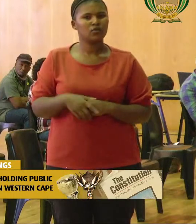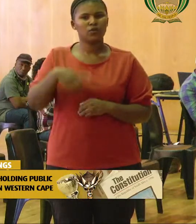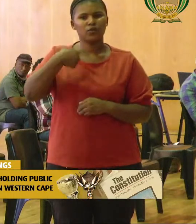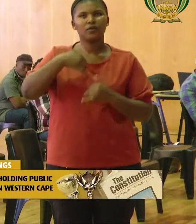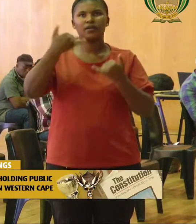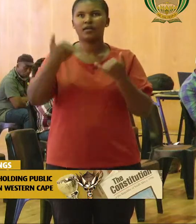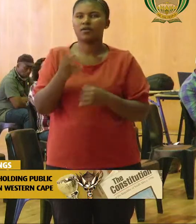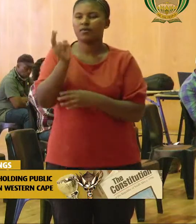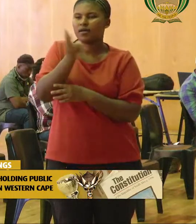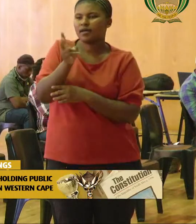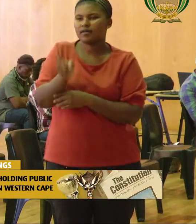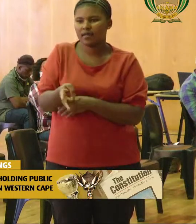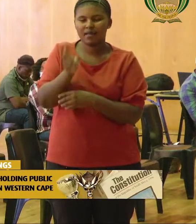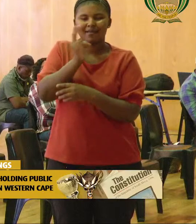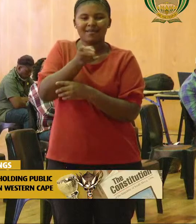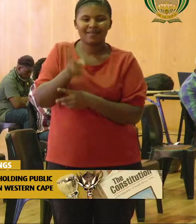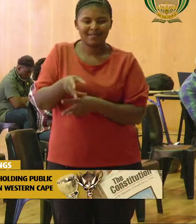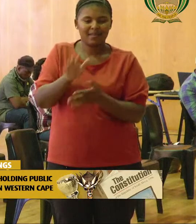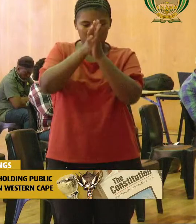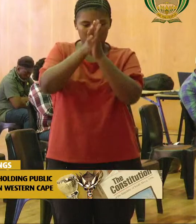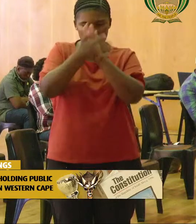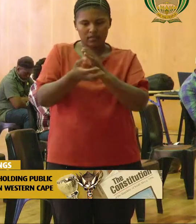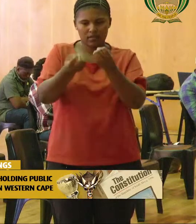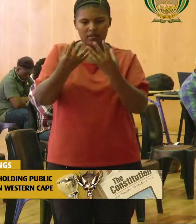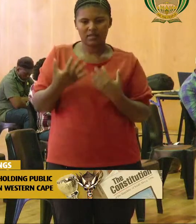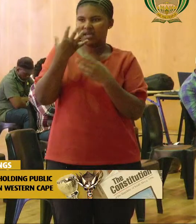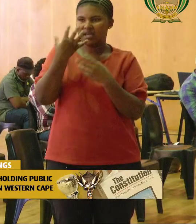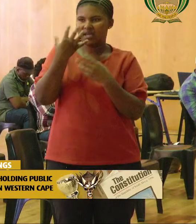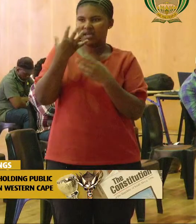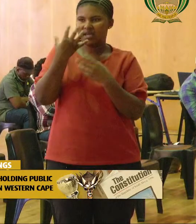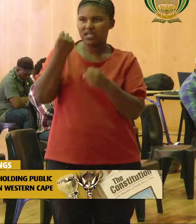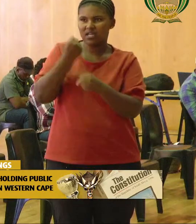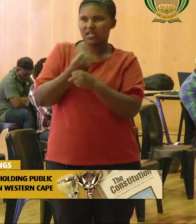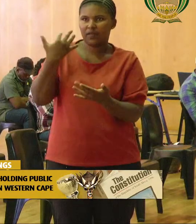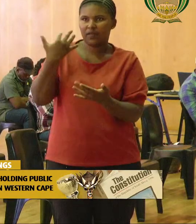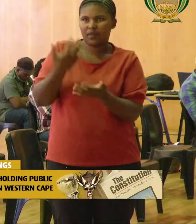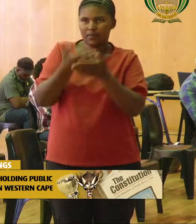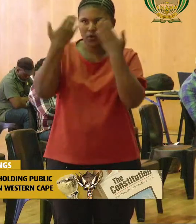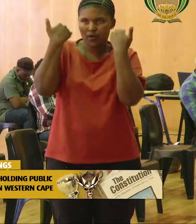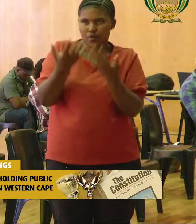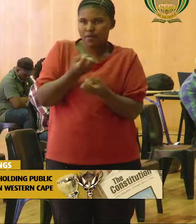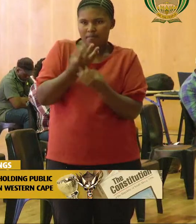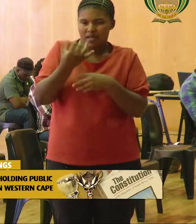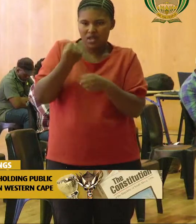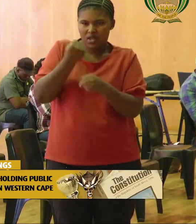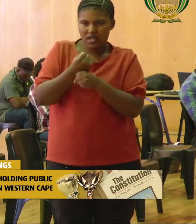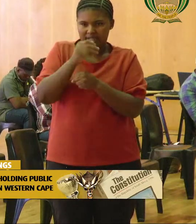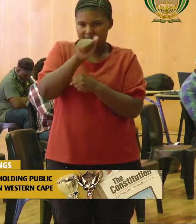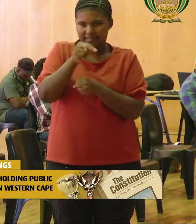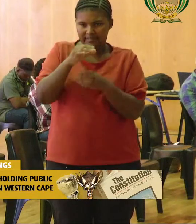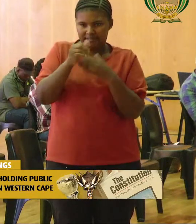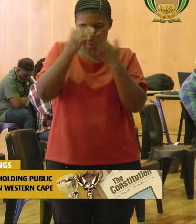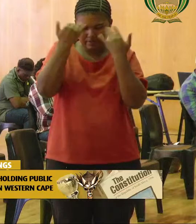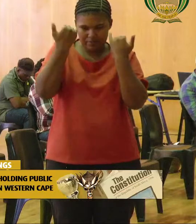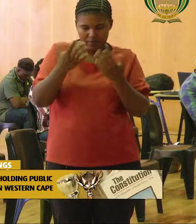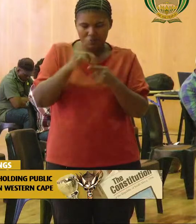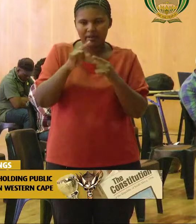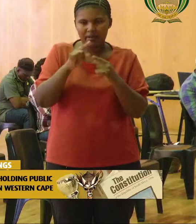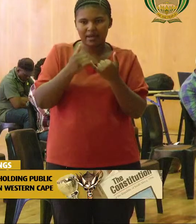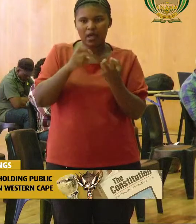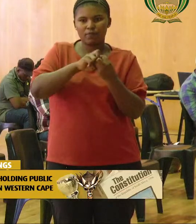siphinda sinyathele for this 20, how many, I don't know, I'm not answer government, but